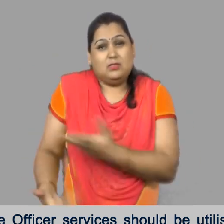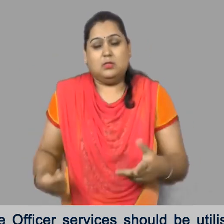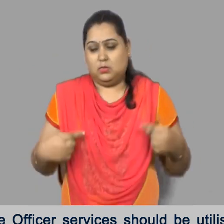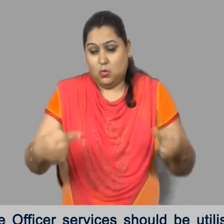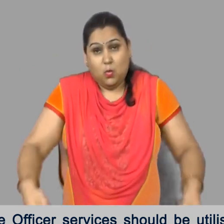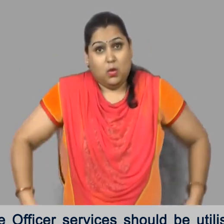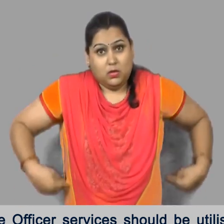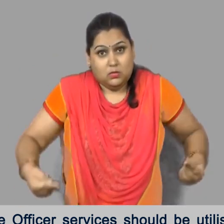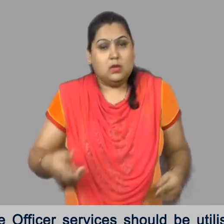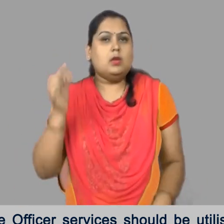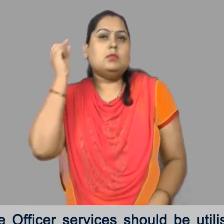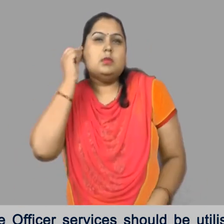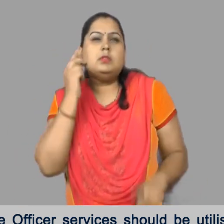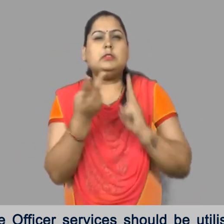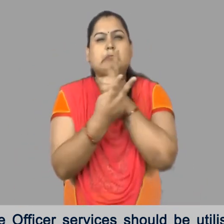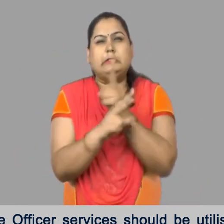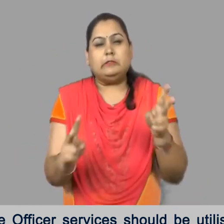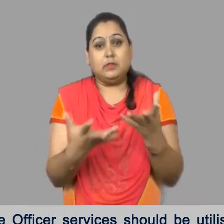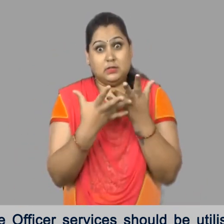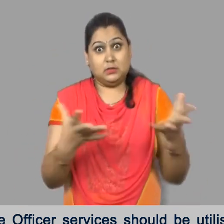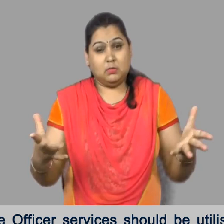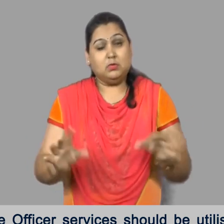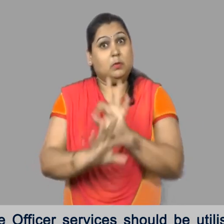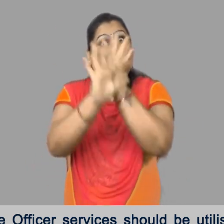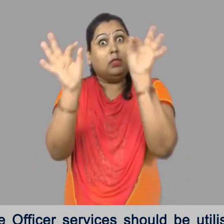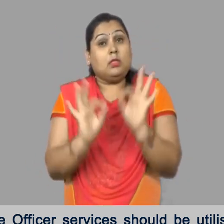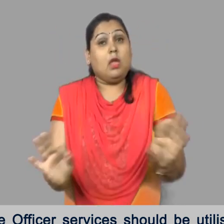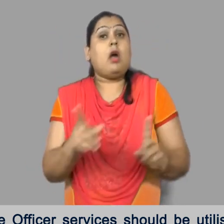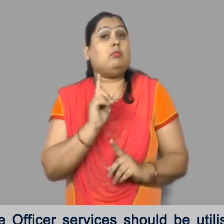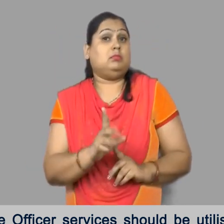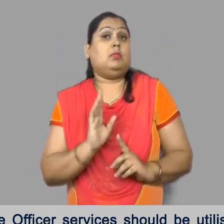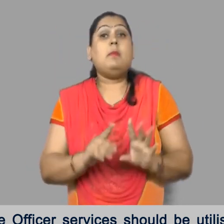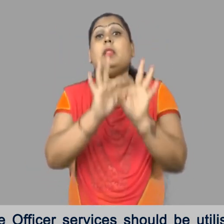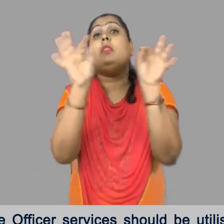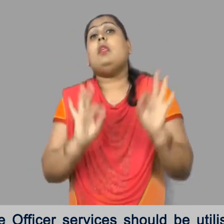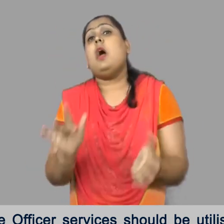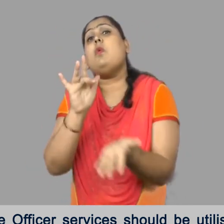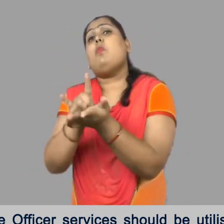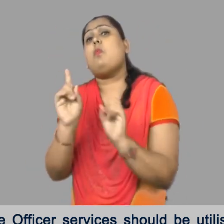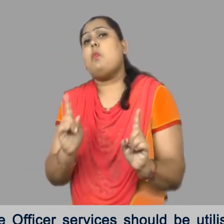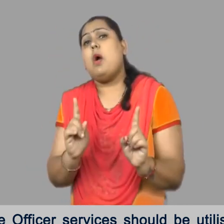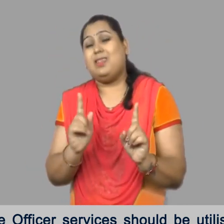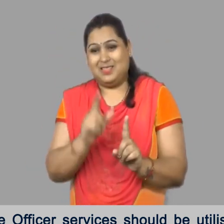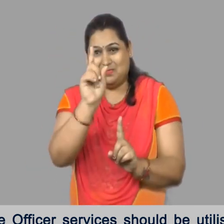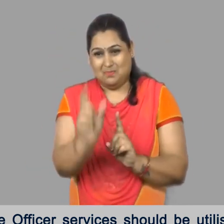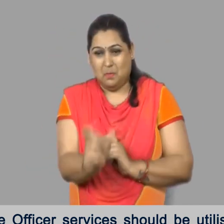Crutches, wheelchairs, hearing aids, and other such items must be kept for